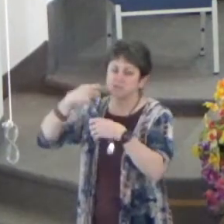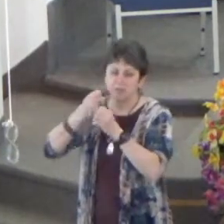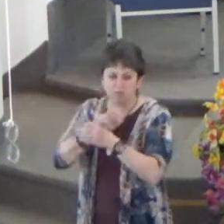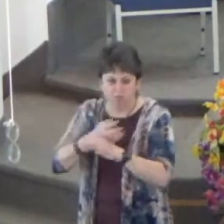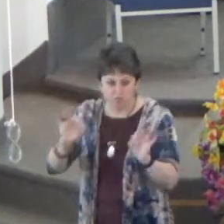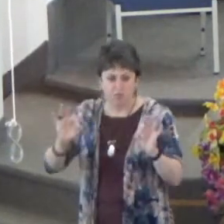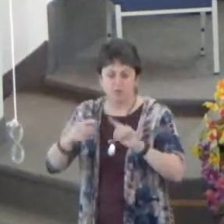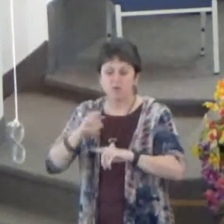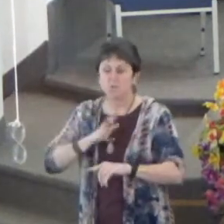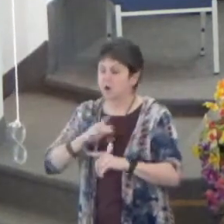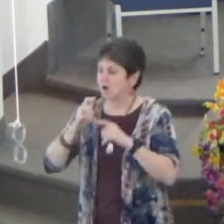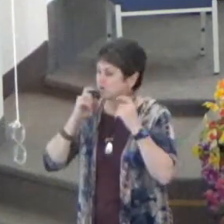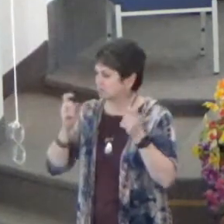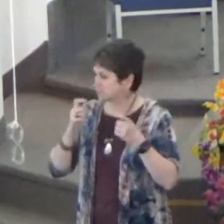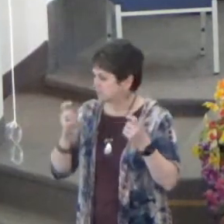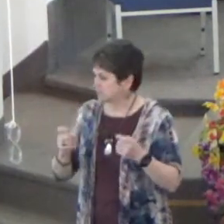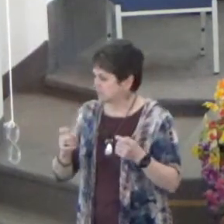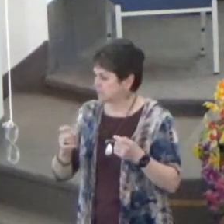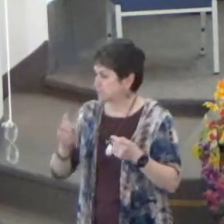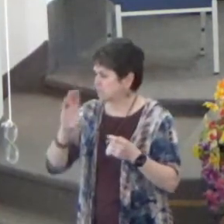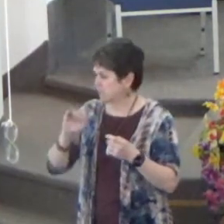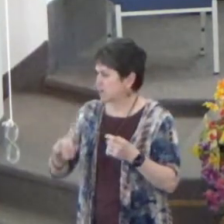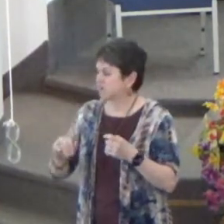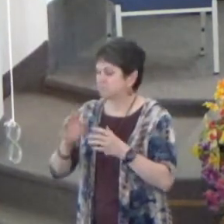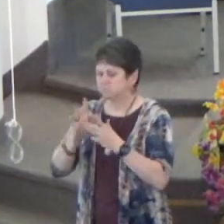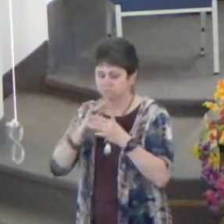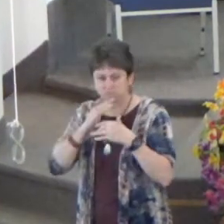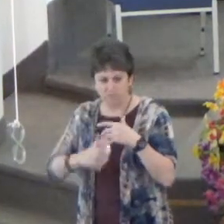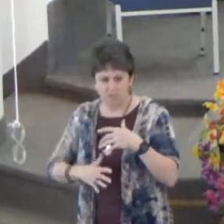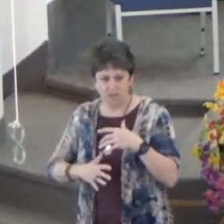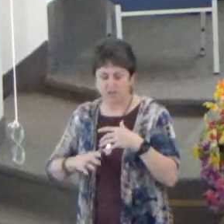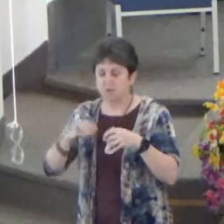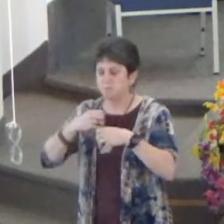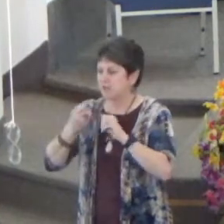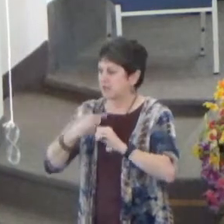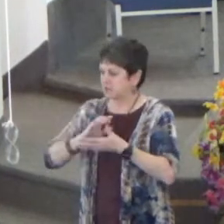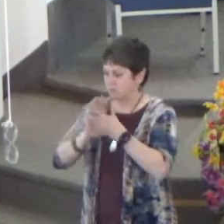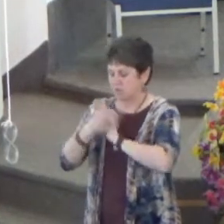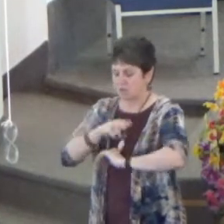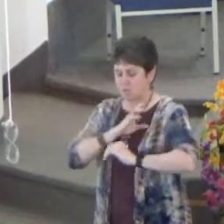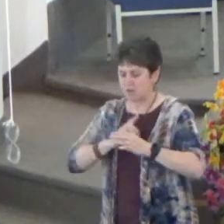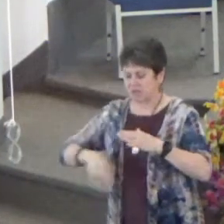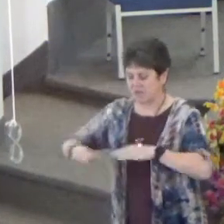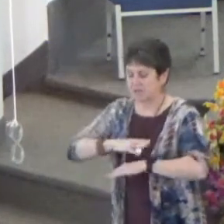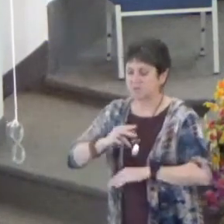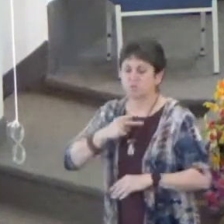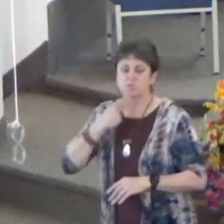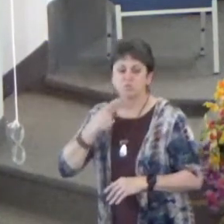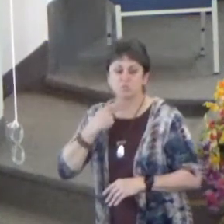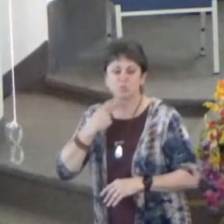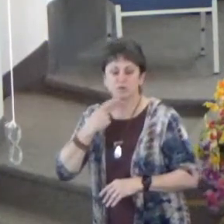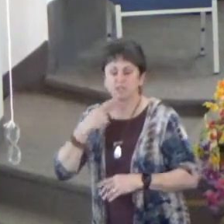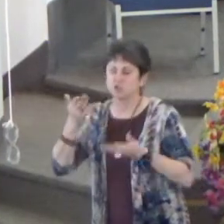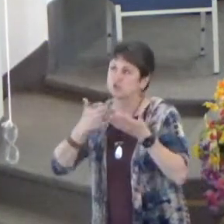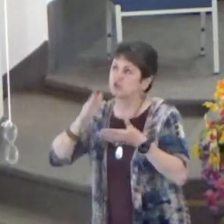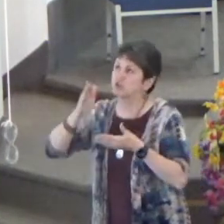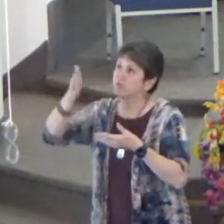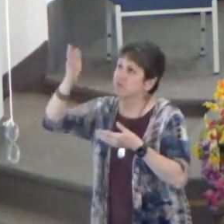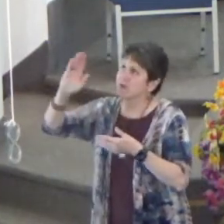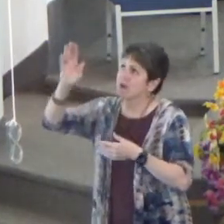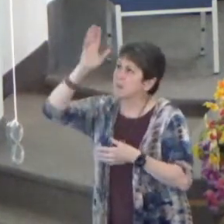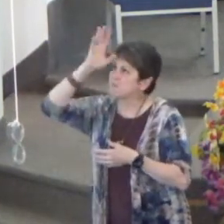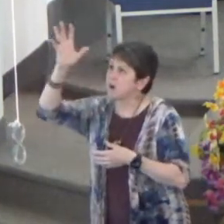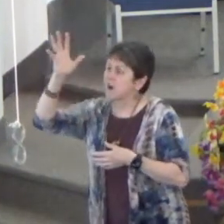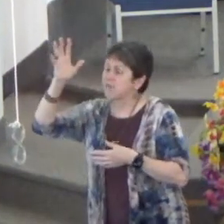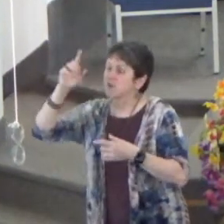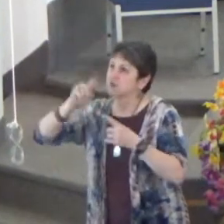from our sins by his blood, and has made us to be a kingdom and priest to serve his God and Father, to